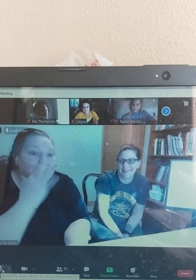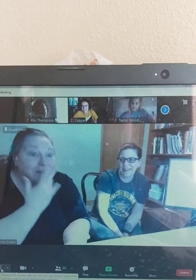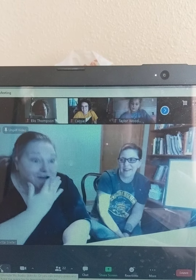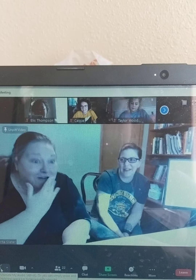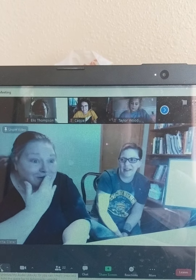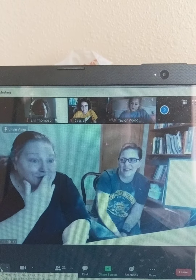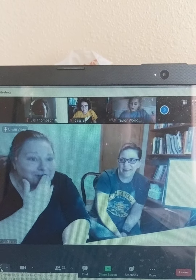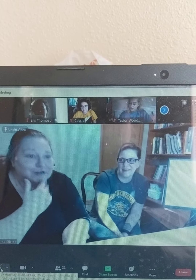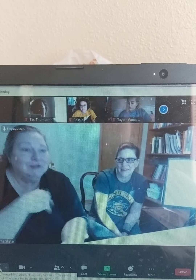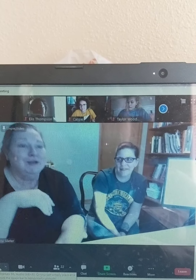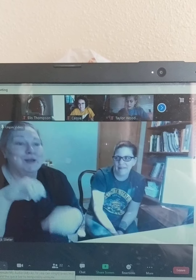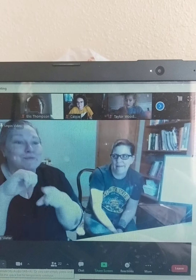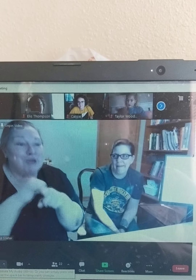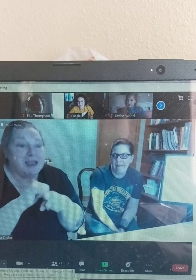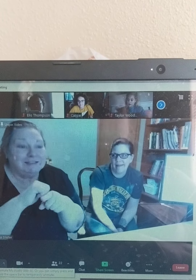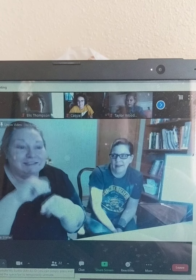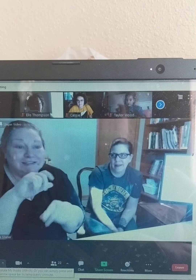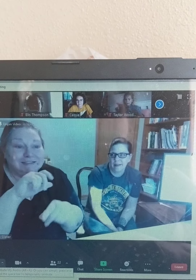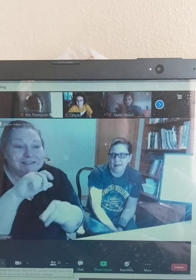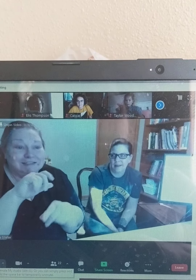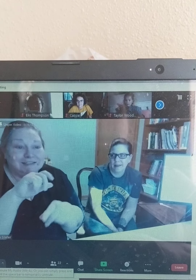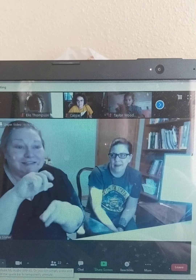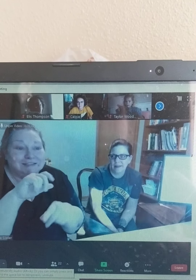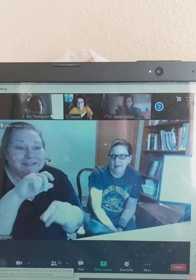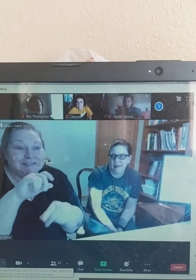Yes. You guys know your colors.